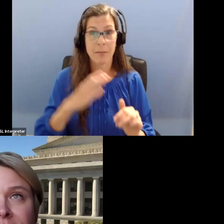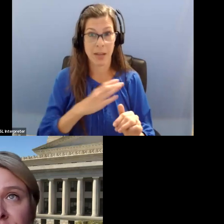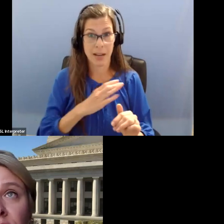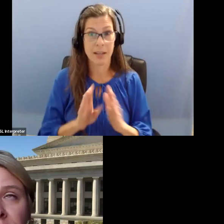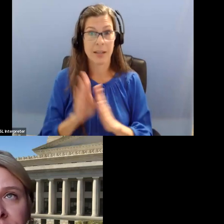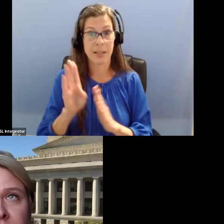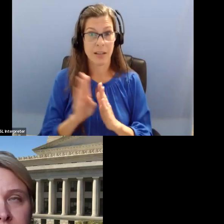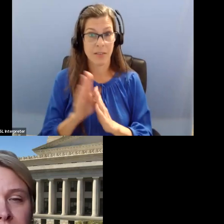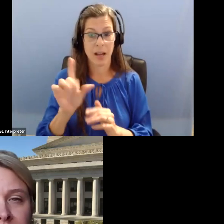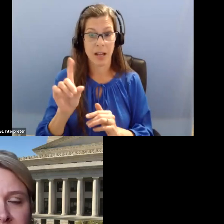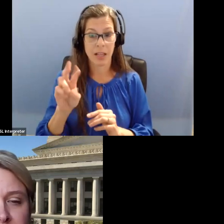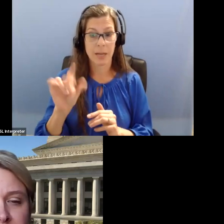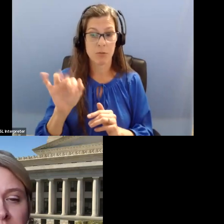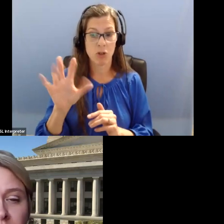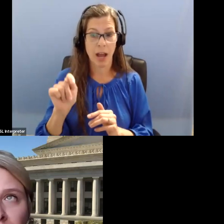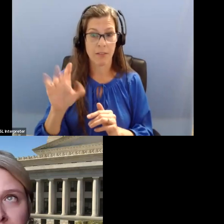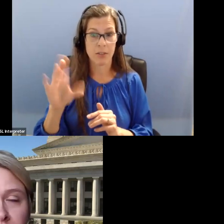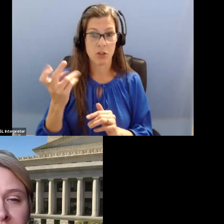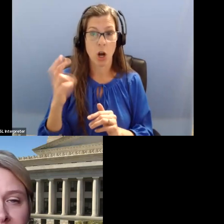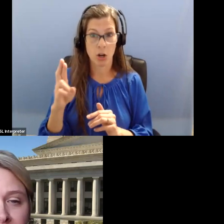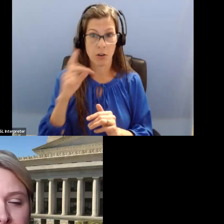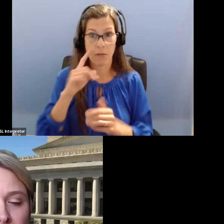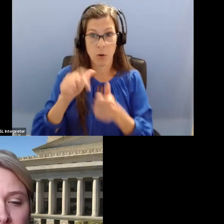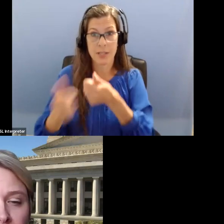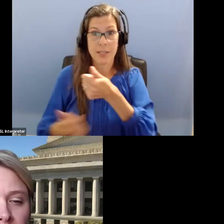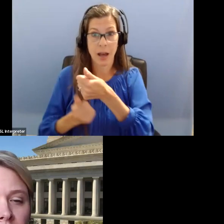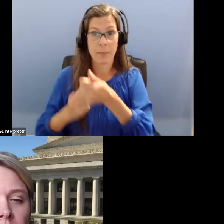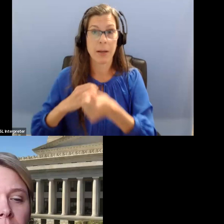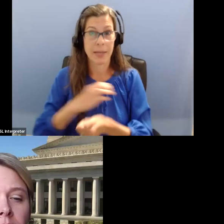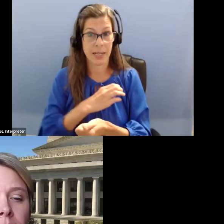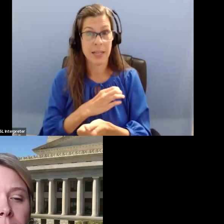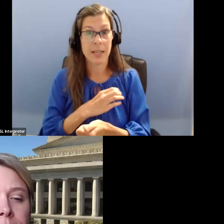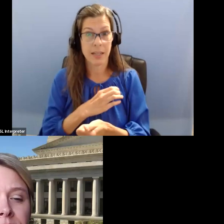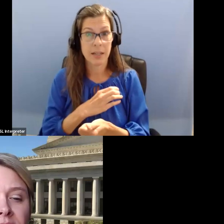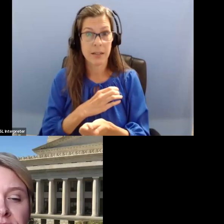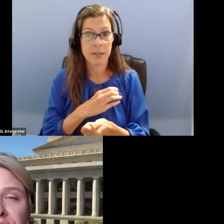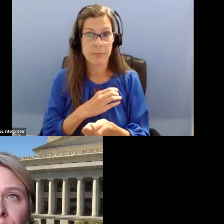a draft charter for the subcommittee, just to be clear on what we're doing and how we do our work.